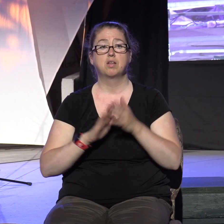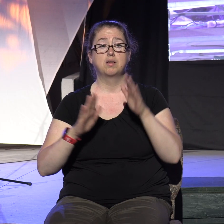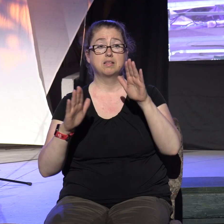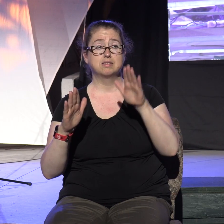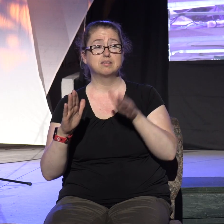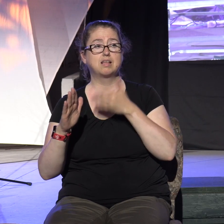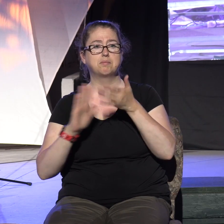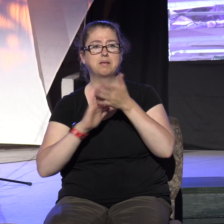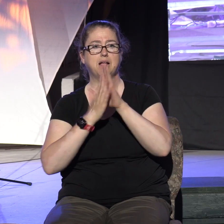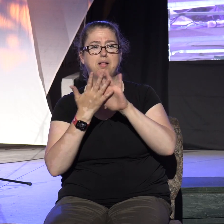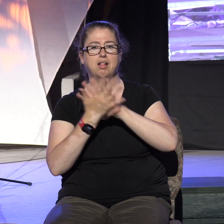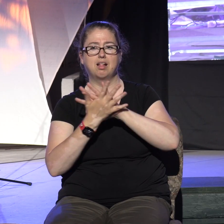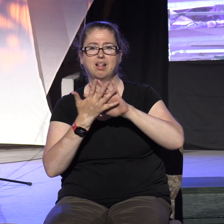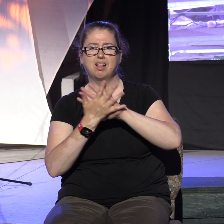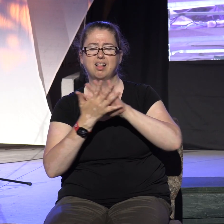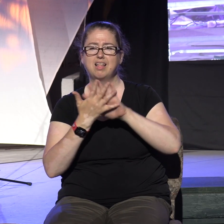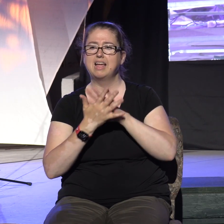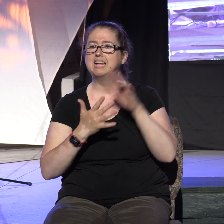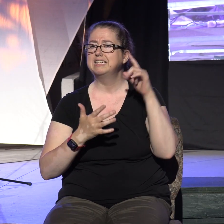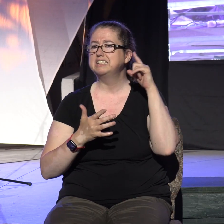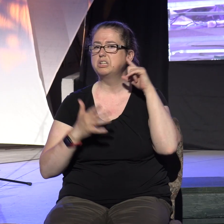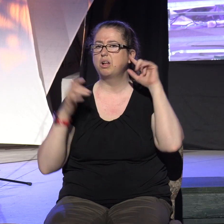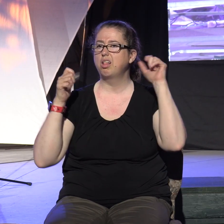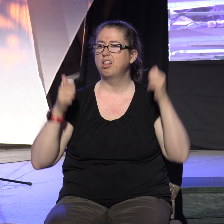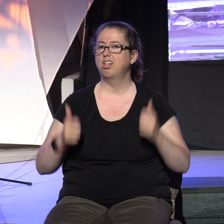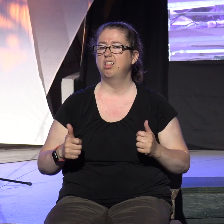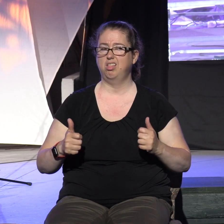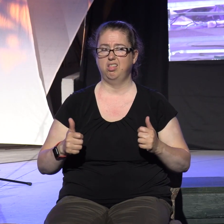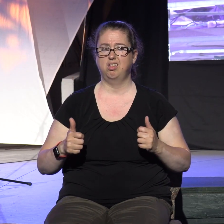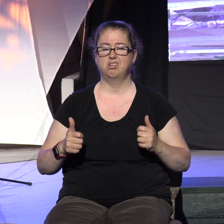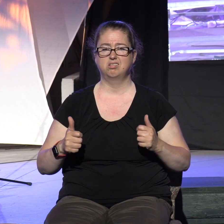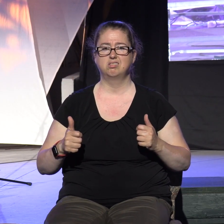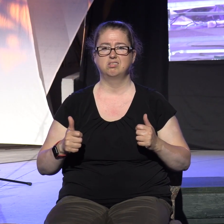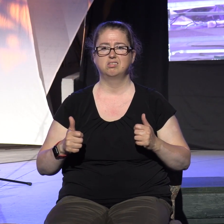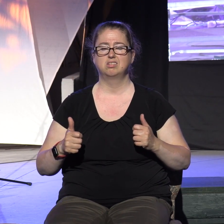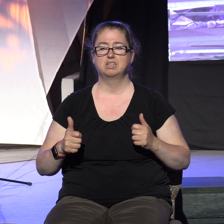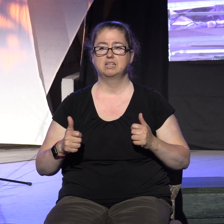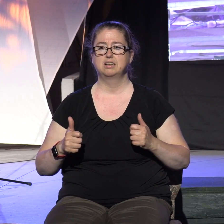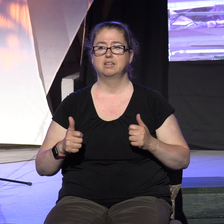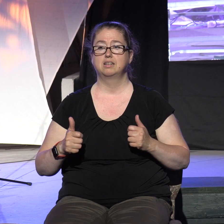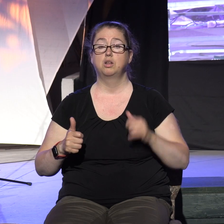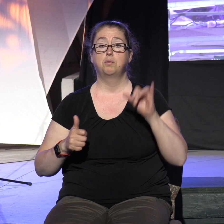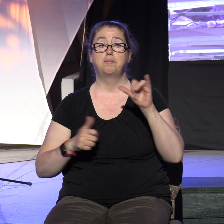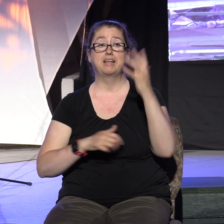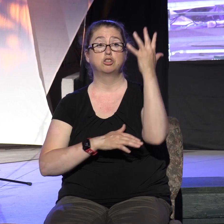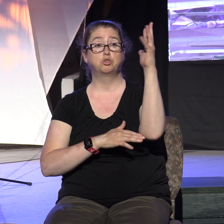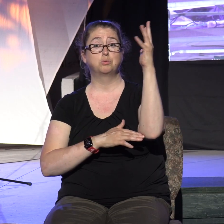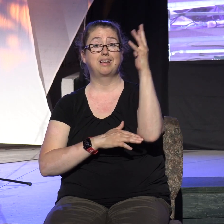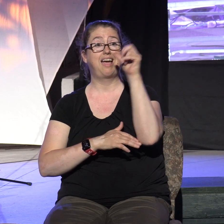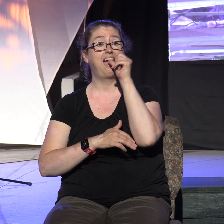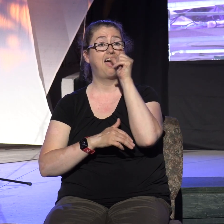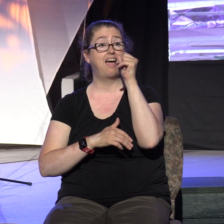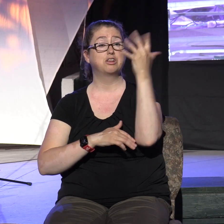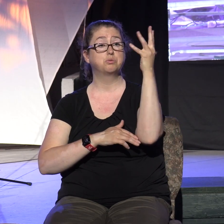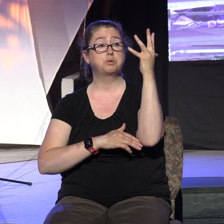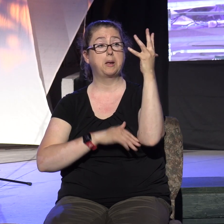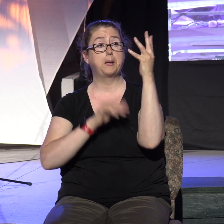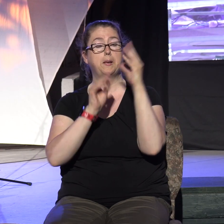ever seen an almond tree in full blossom? I know you have some around here, right? Just this